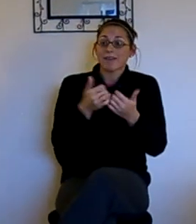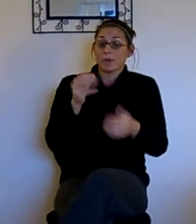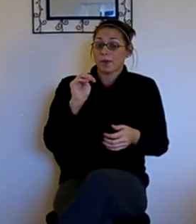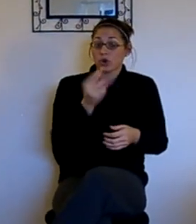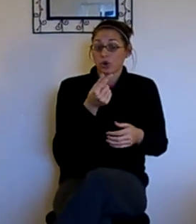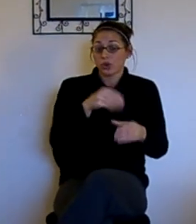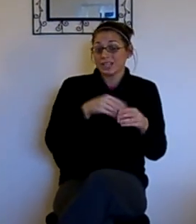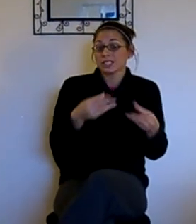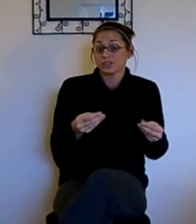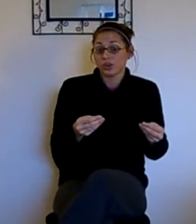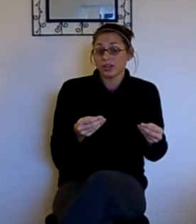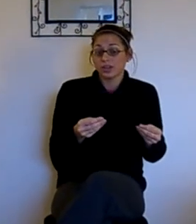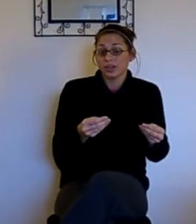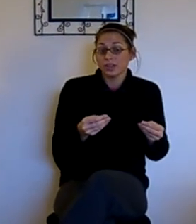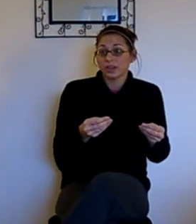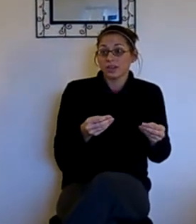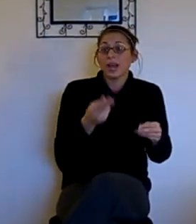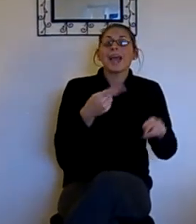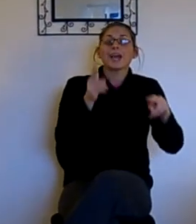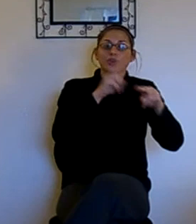did increase the height of the corn.